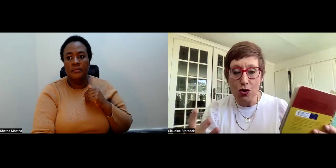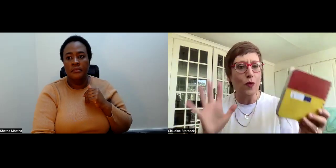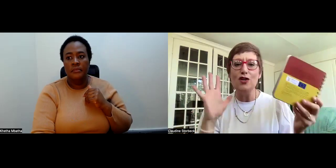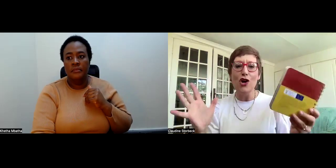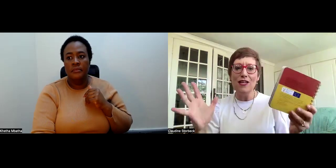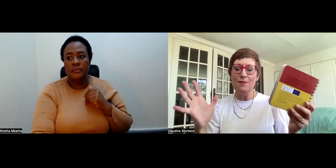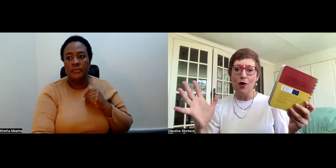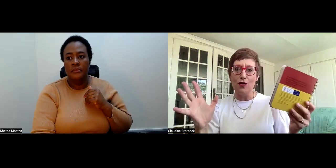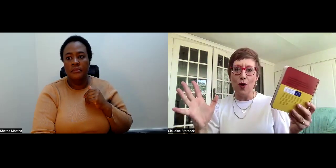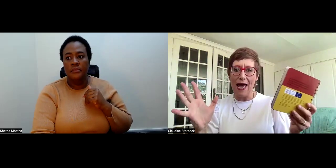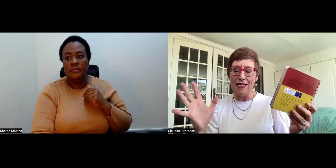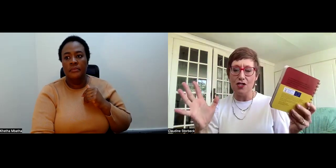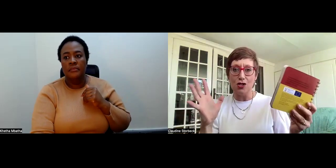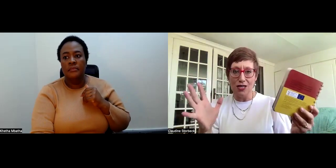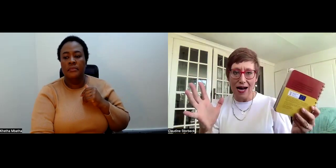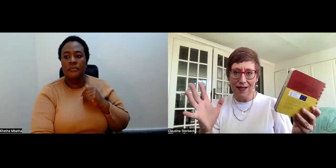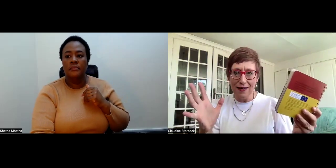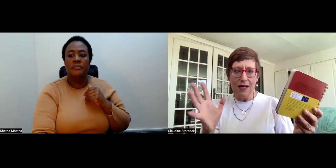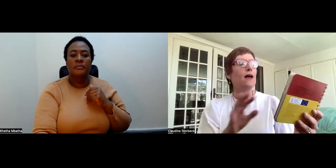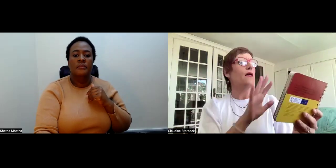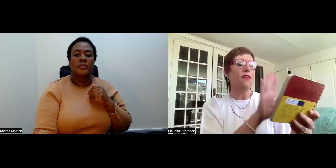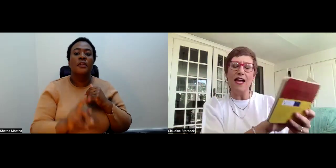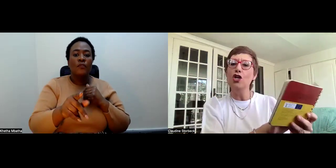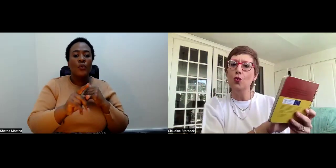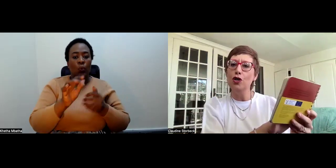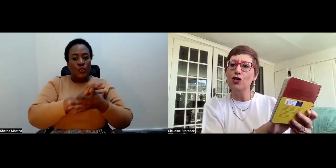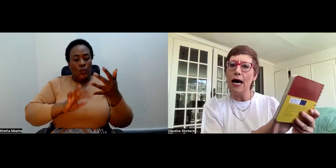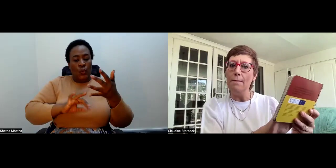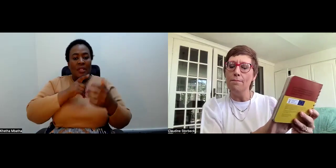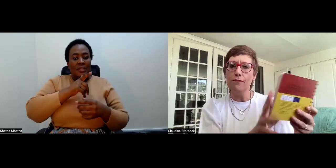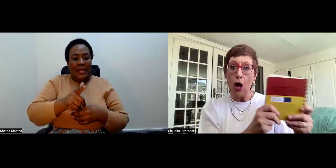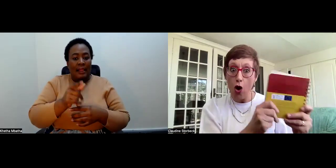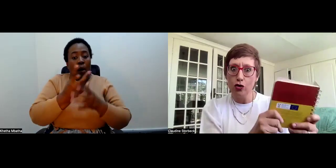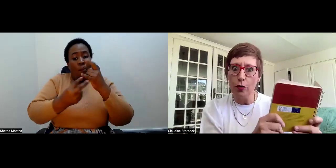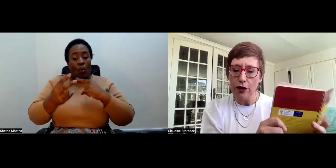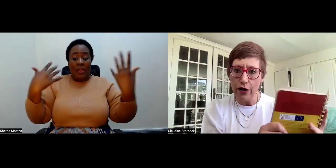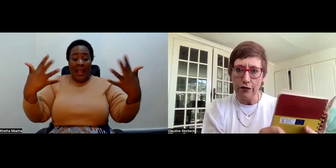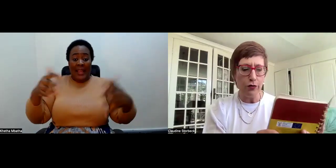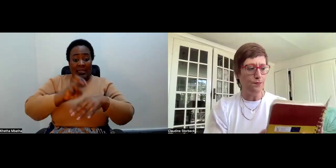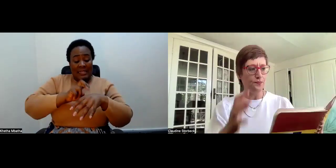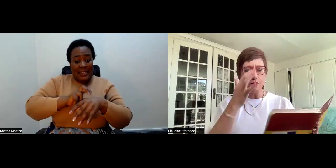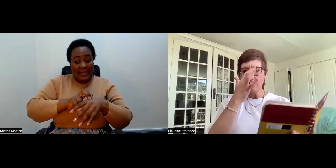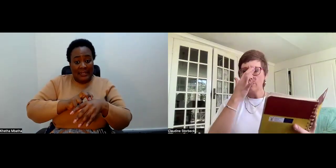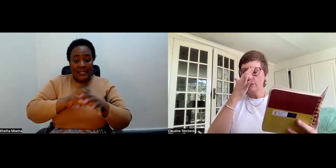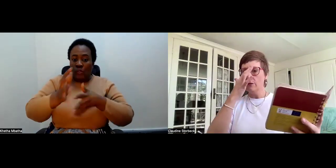hearing children where you don't need both your hands to sign, then you would hold the book in front of